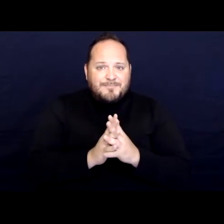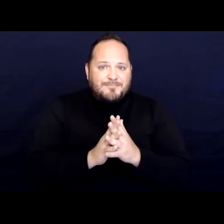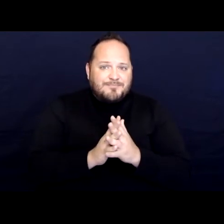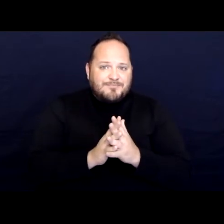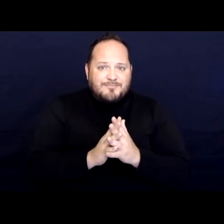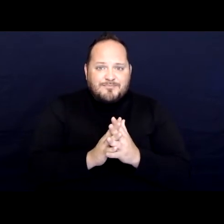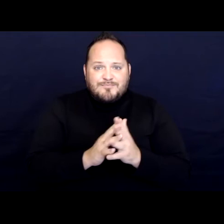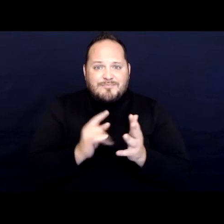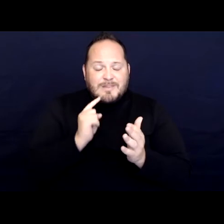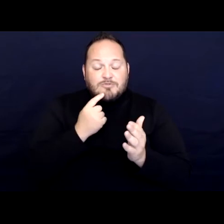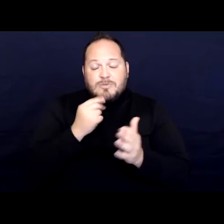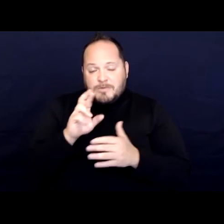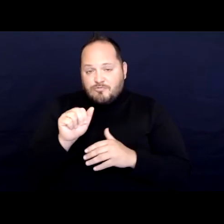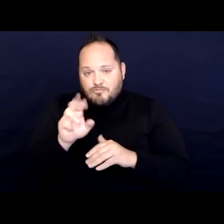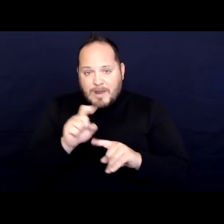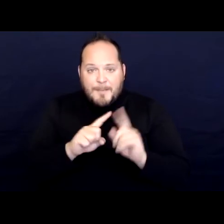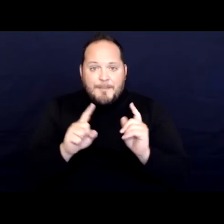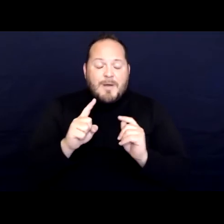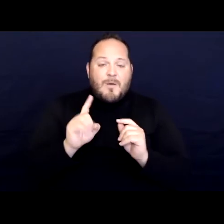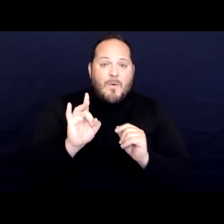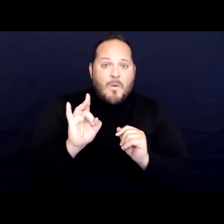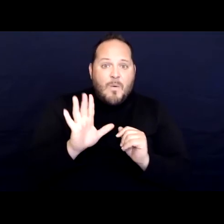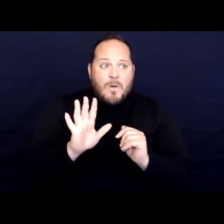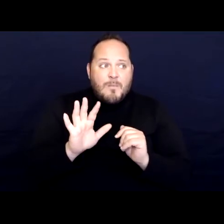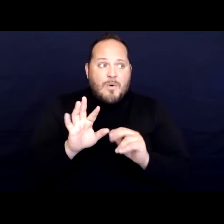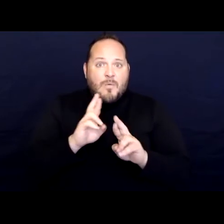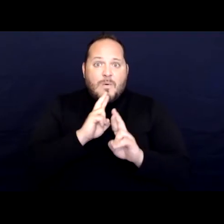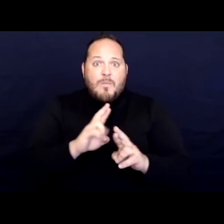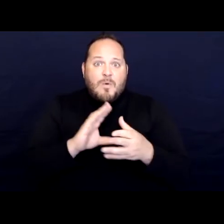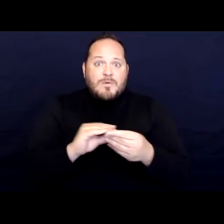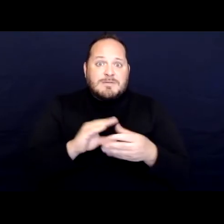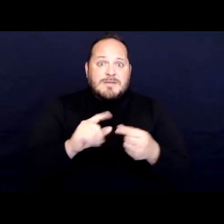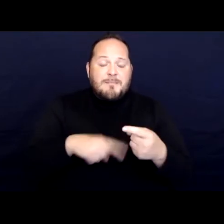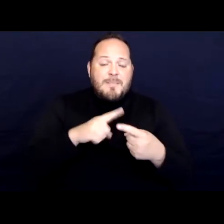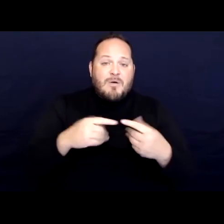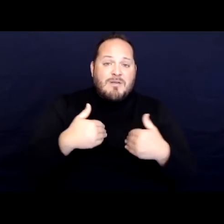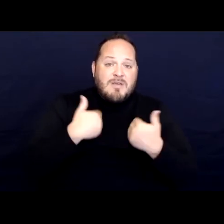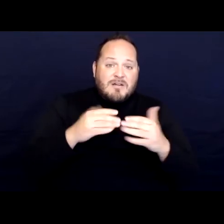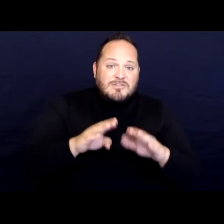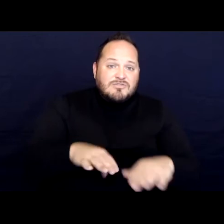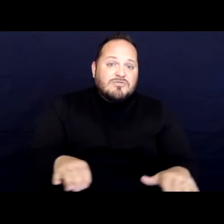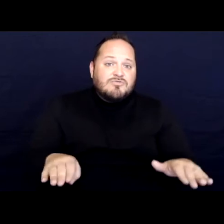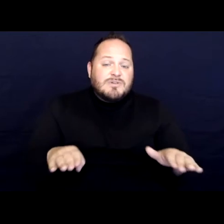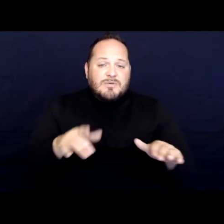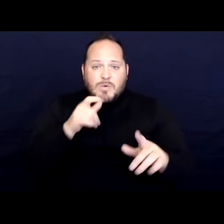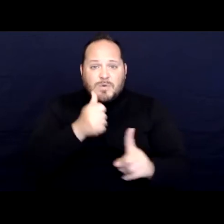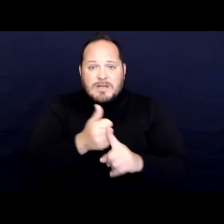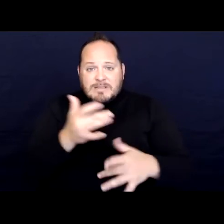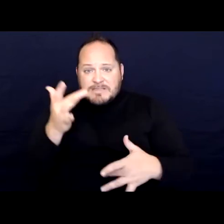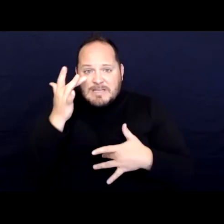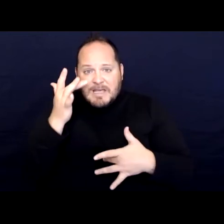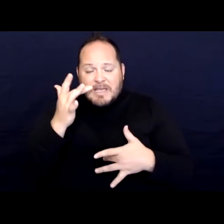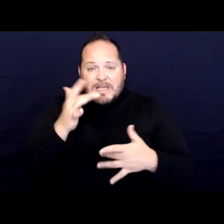again, extremely rare, but horrible reports of young children getting sick